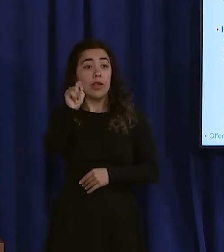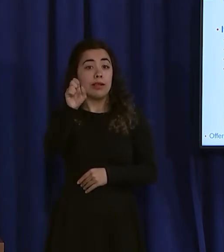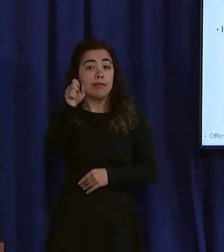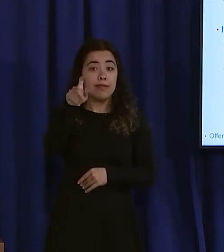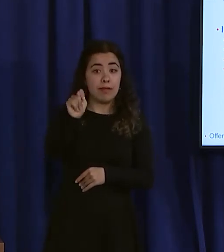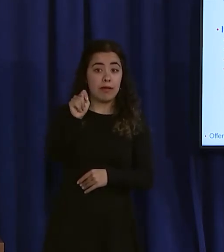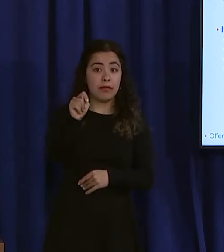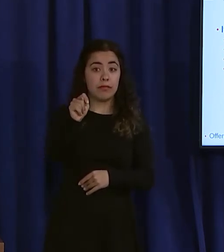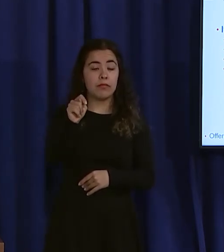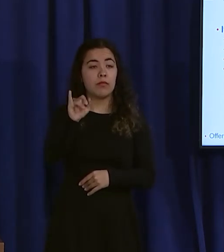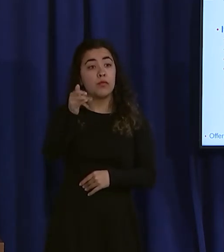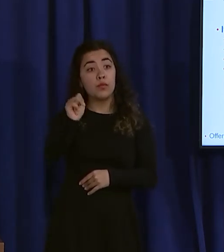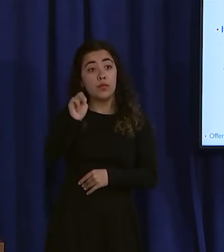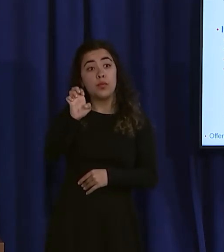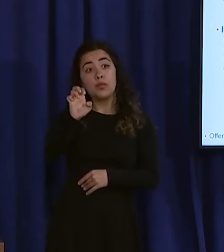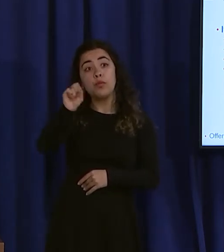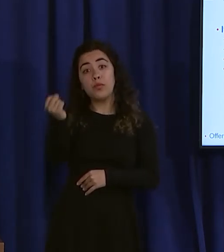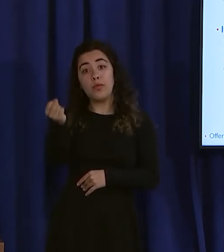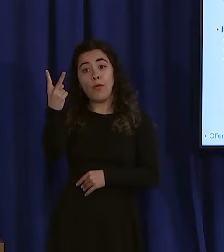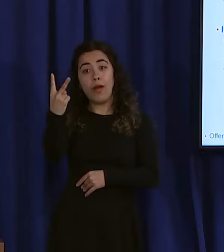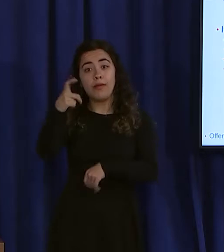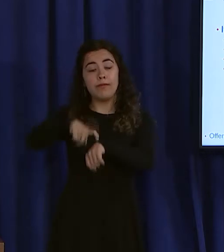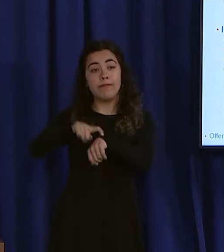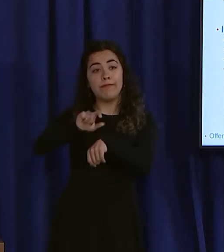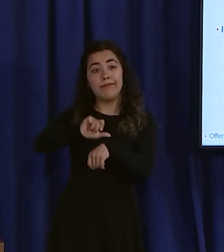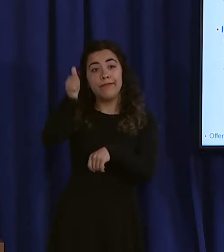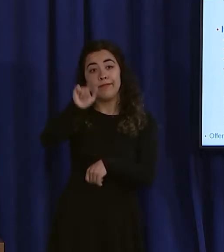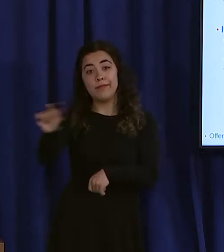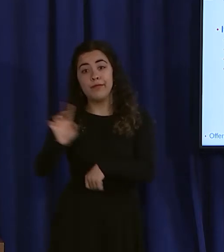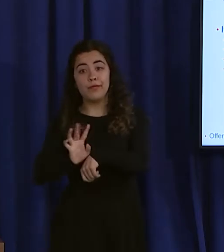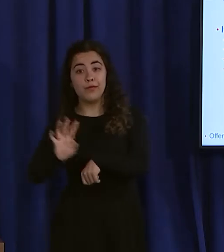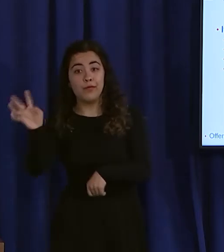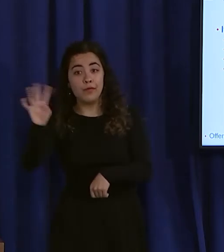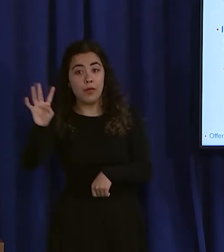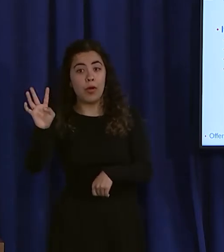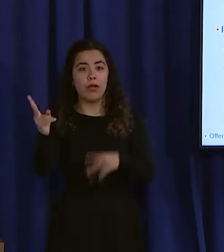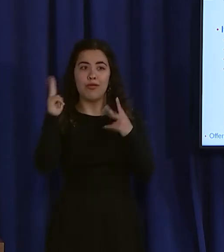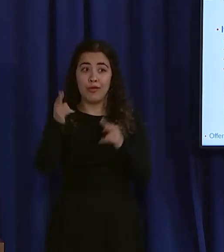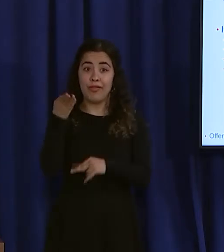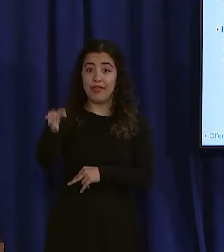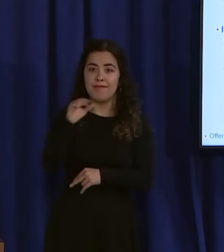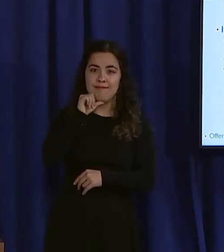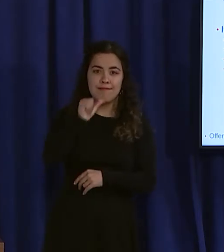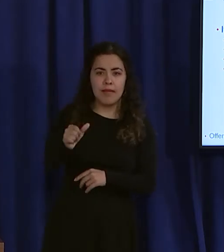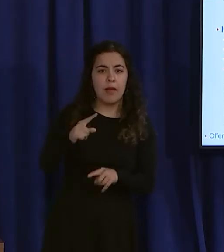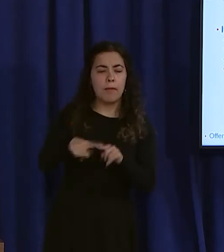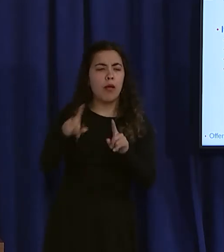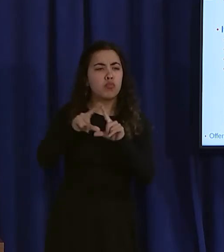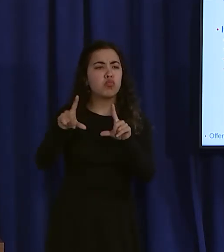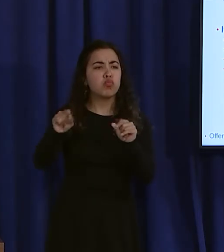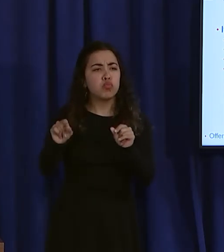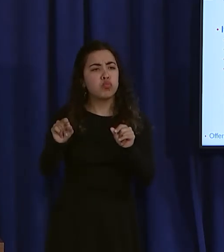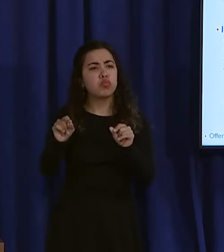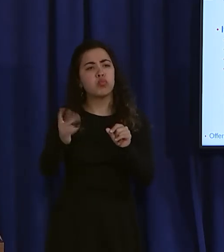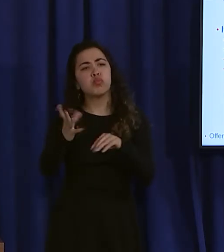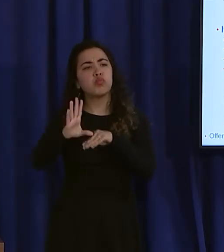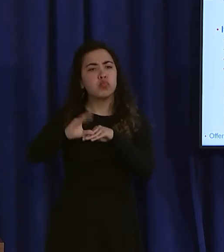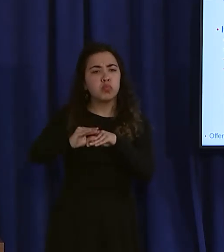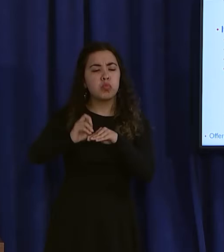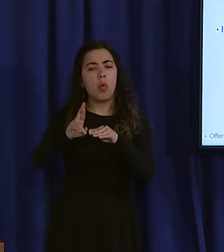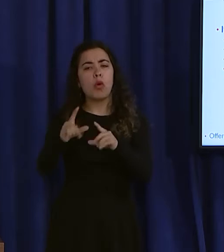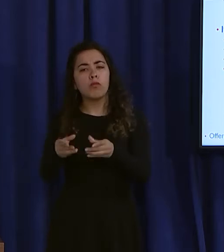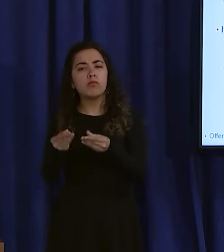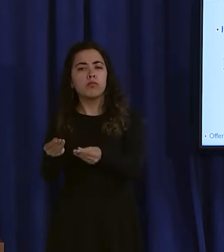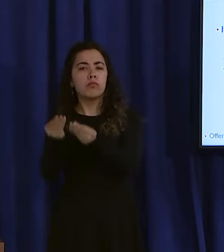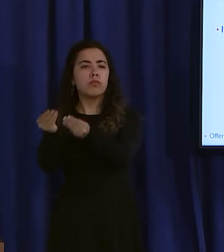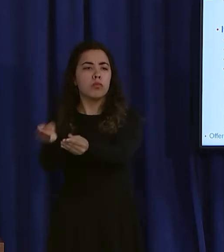on site there, but they're going to provide a voucher or a gift card for all salon services. We're making those Six Flag tickets available there. And again, big thanks to all the